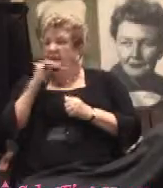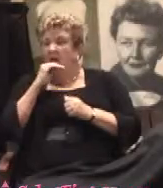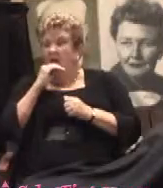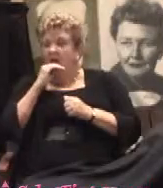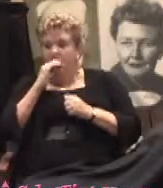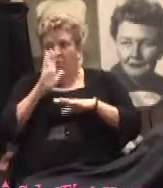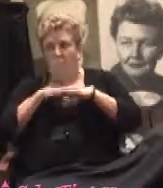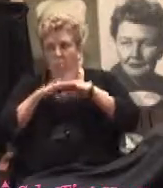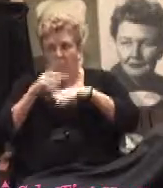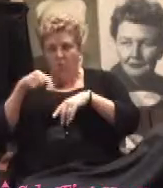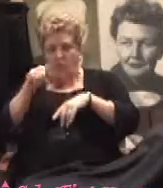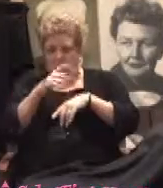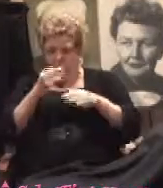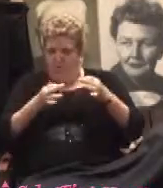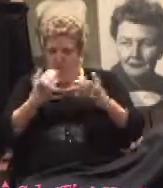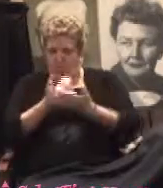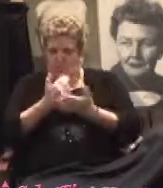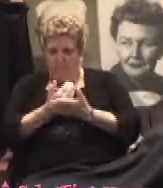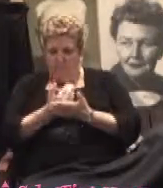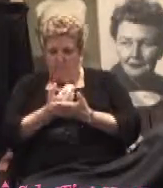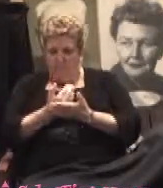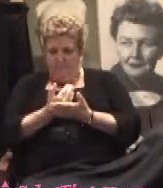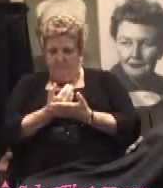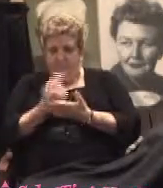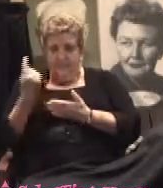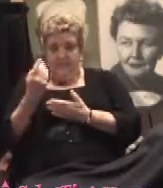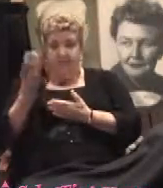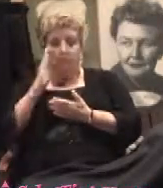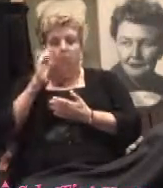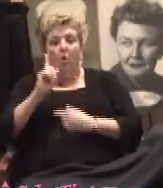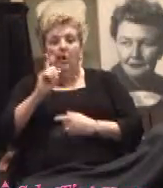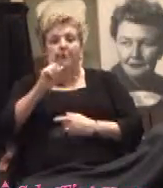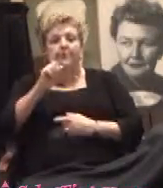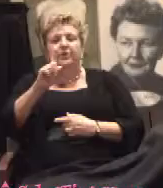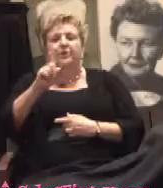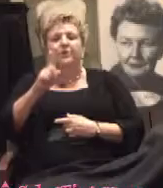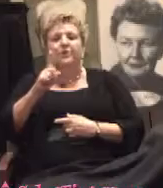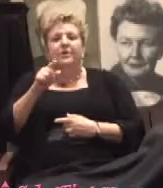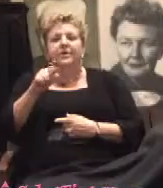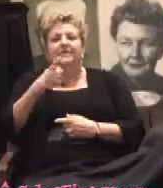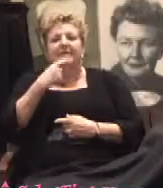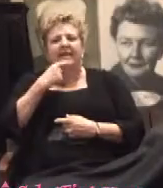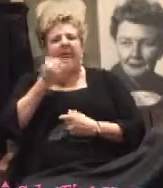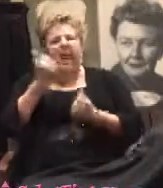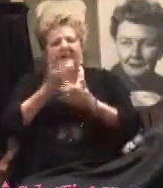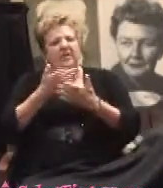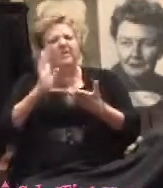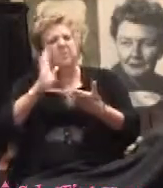newcomers. Somebody's going to walk up to you and they're going to say, everything is going to be all right.